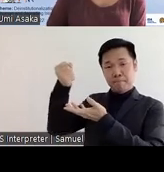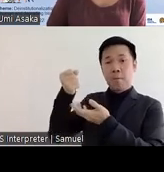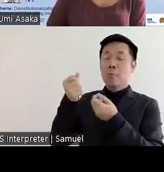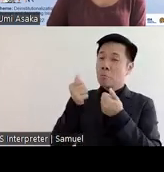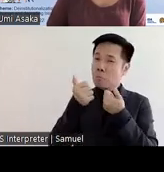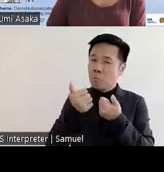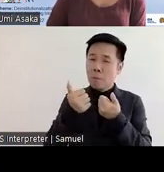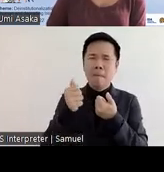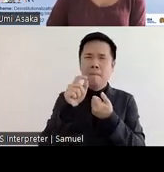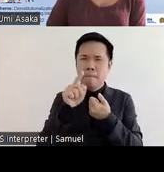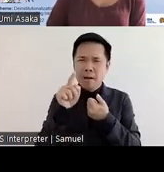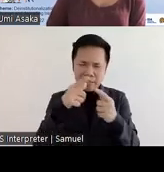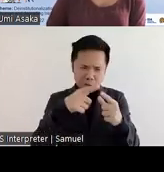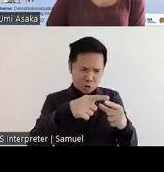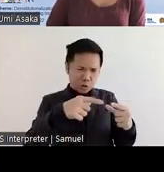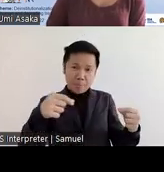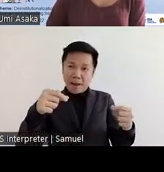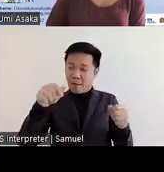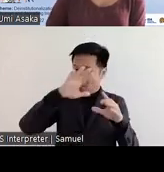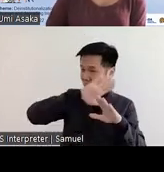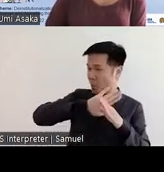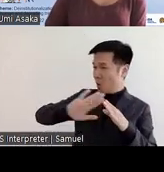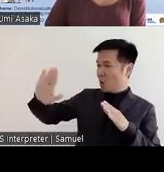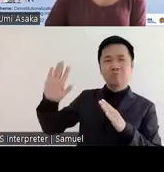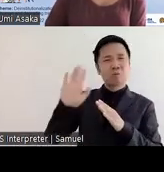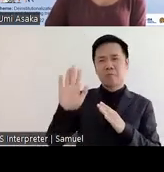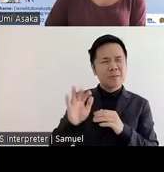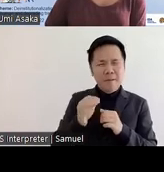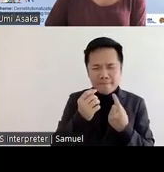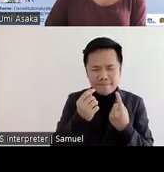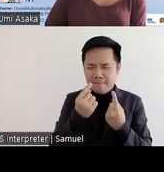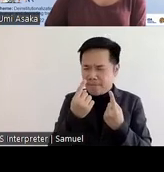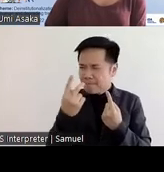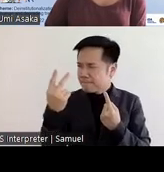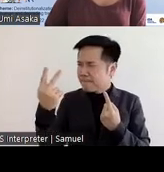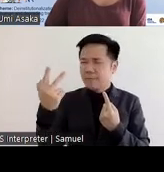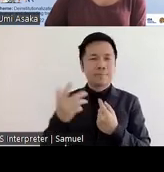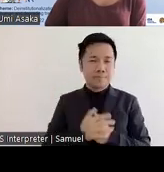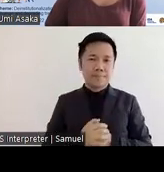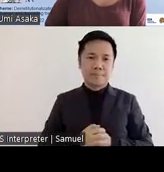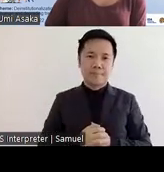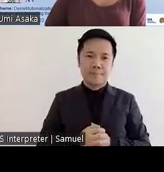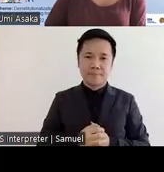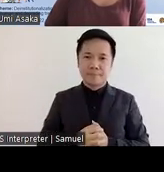in certain parts of Japan so far. For example, my mother uses